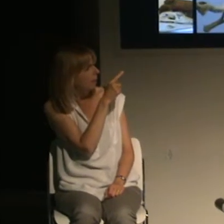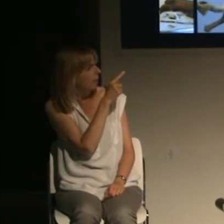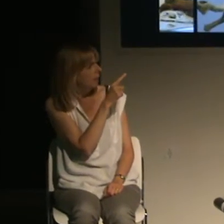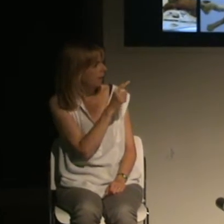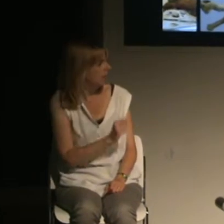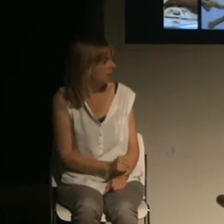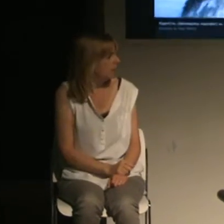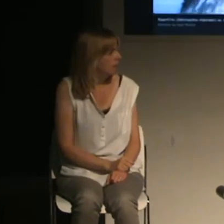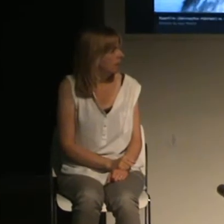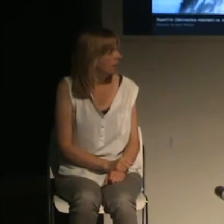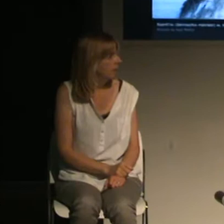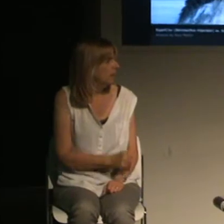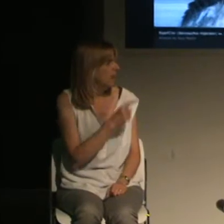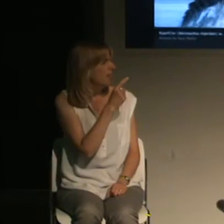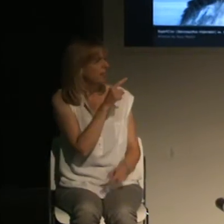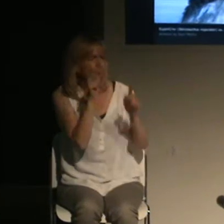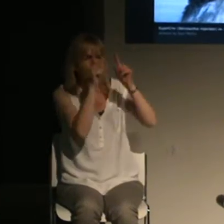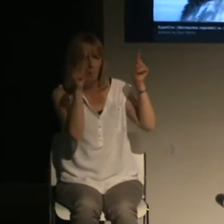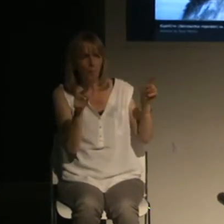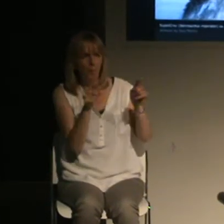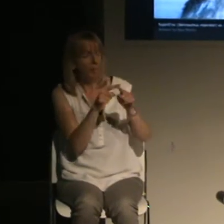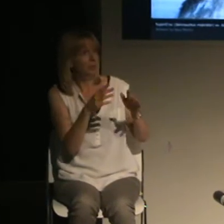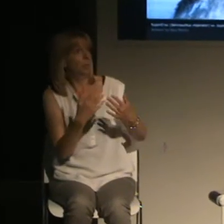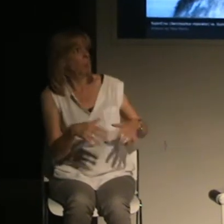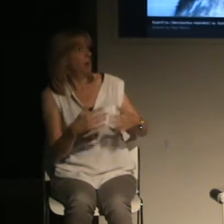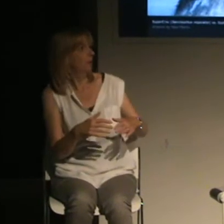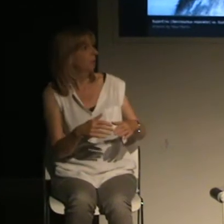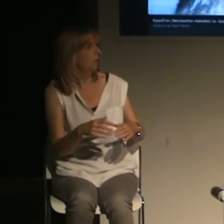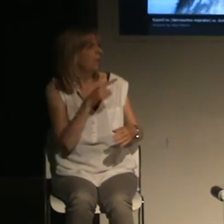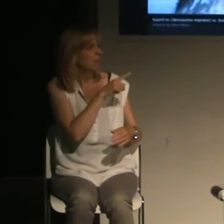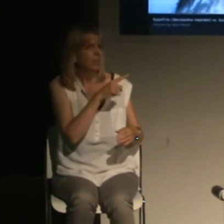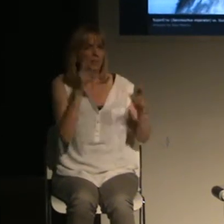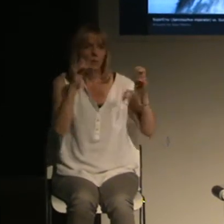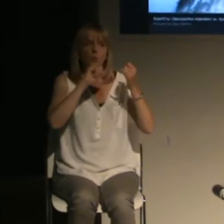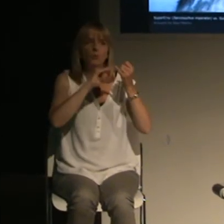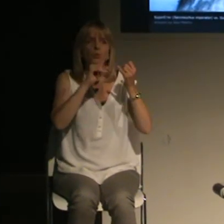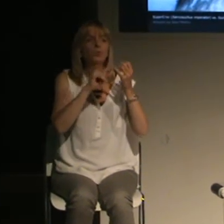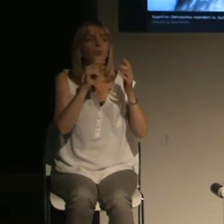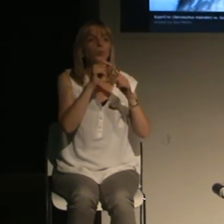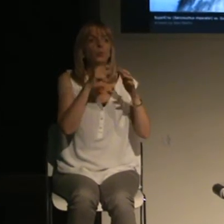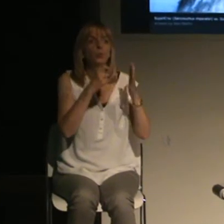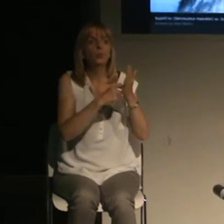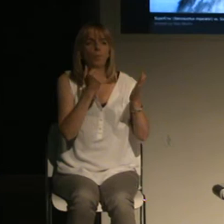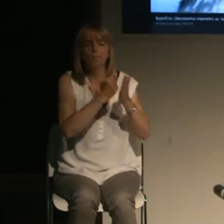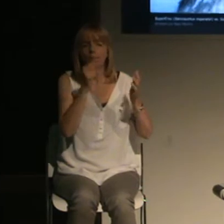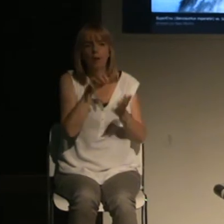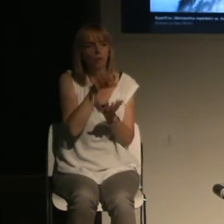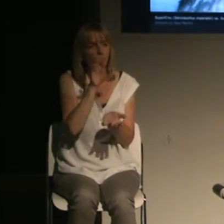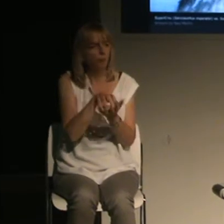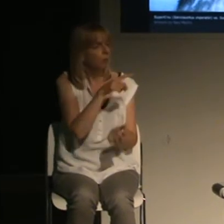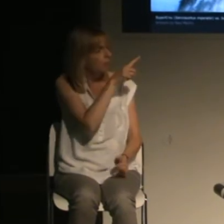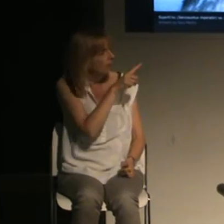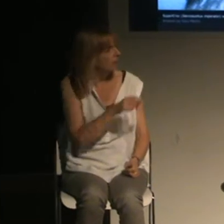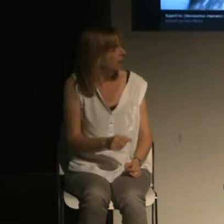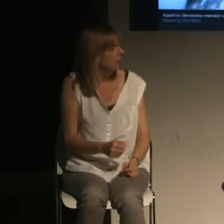Sarcosuchus there. I just love showing this picture because this is, it's known as super croc. Yeah. That's obviously an artist's impression. We don't know whether they did. Whether they like